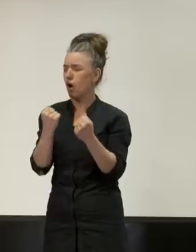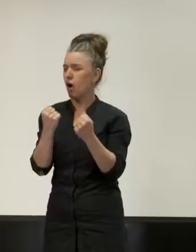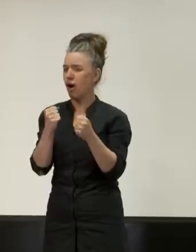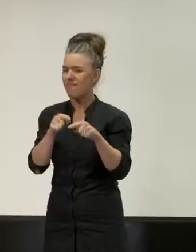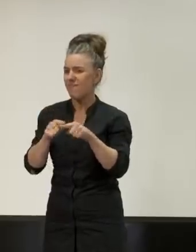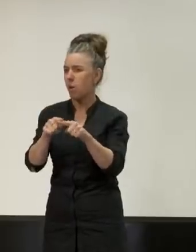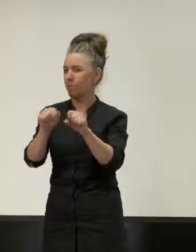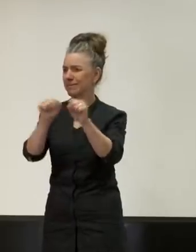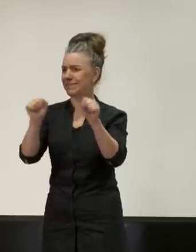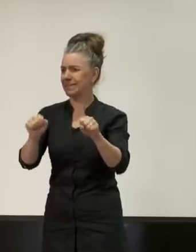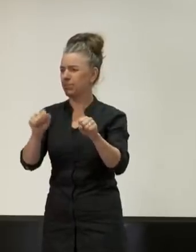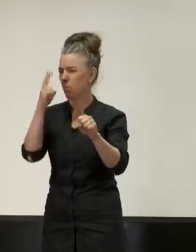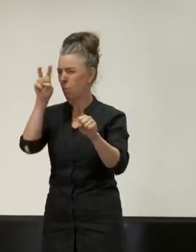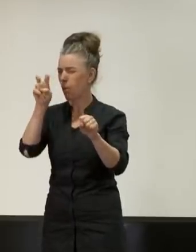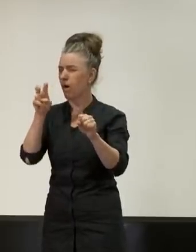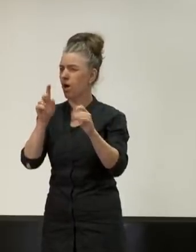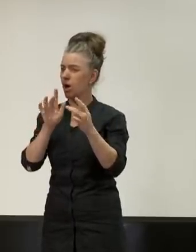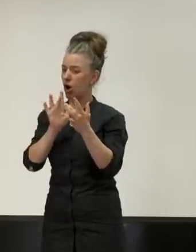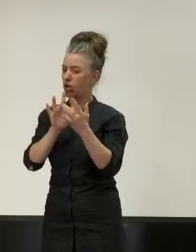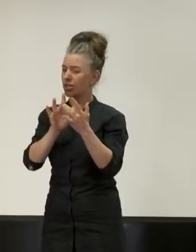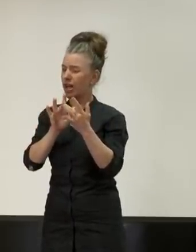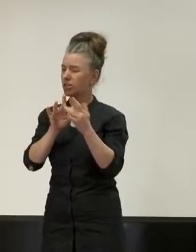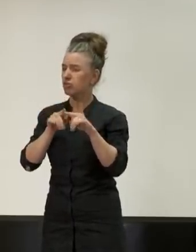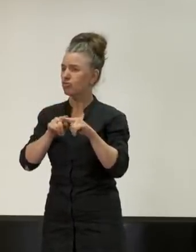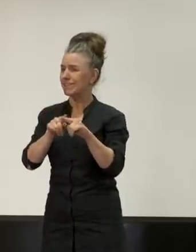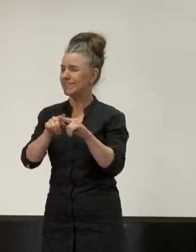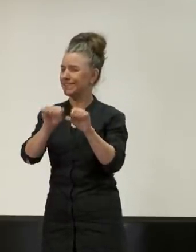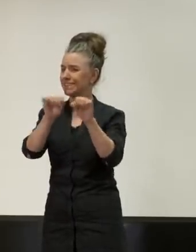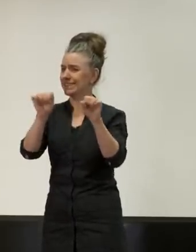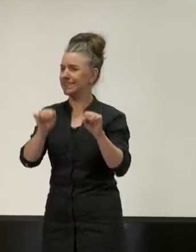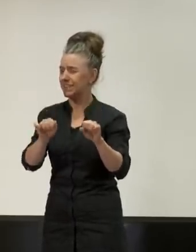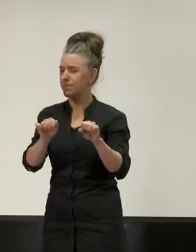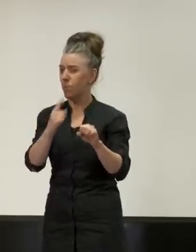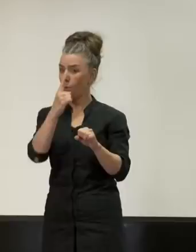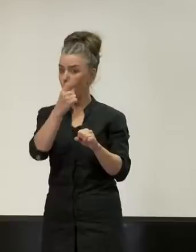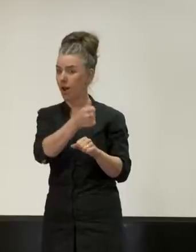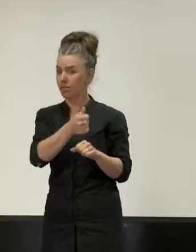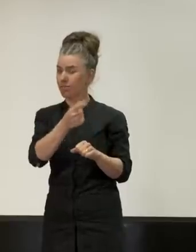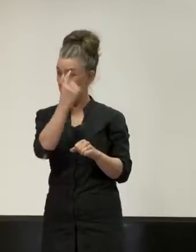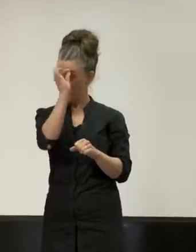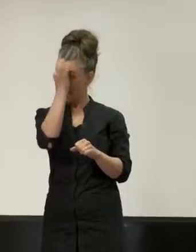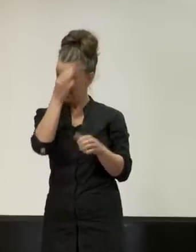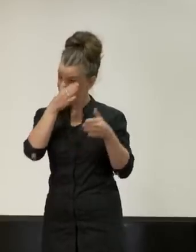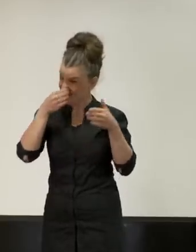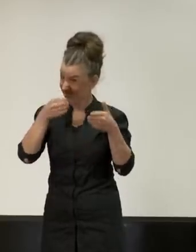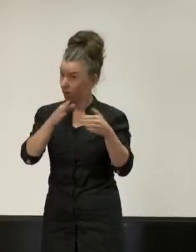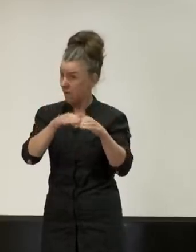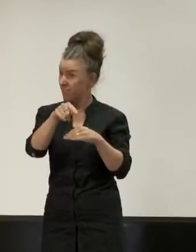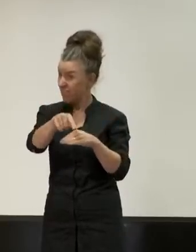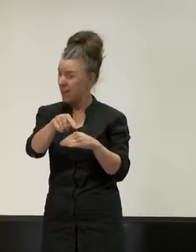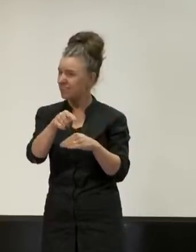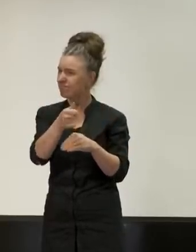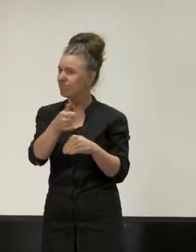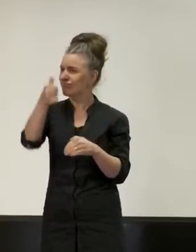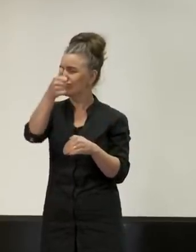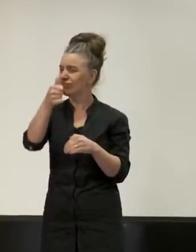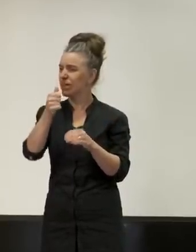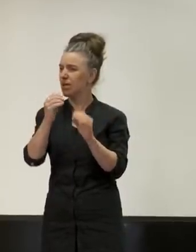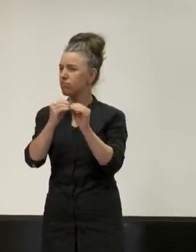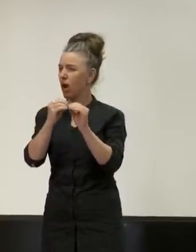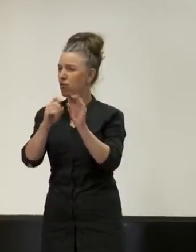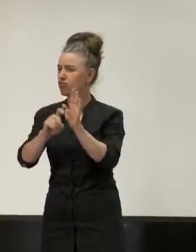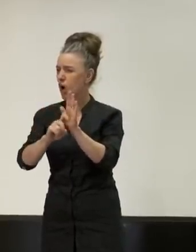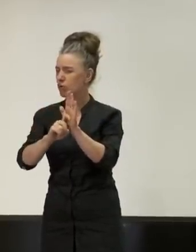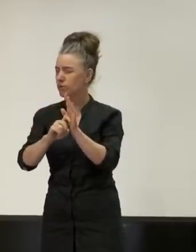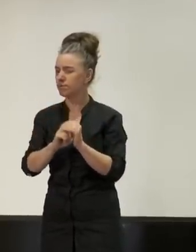and a dedicated committee chaired by Sir Brian Roche is overseeing the implementation of that work. But we do want to see ongoing use of